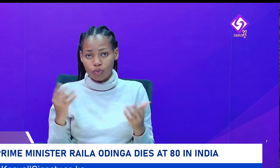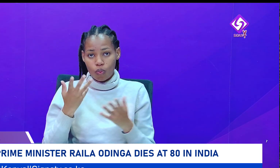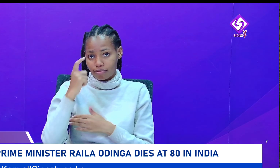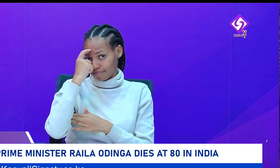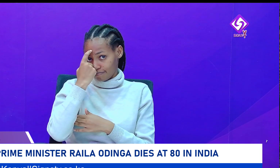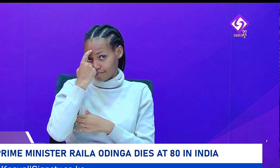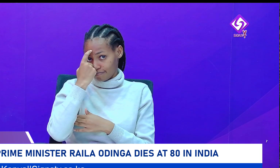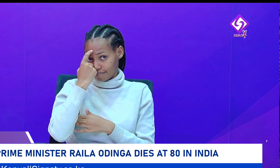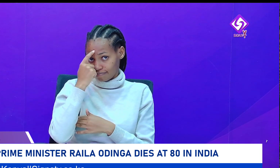treatment.